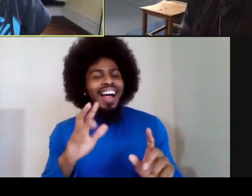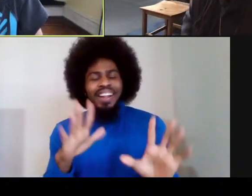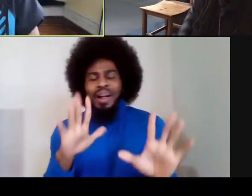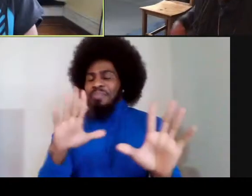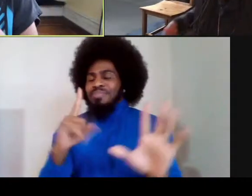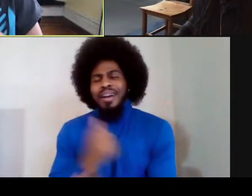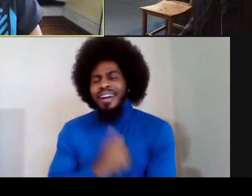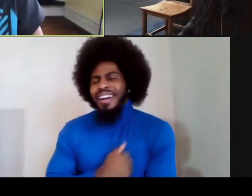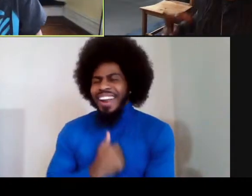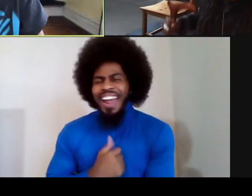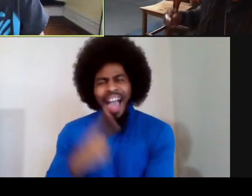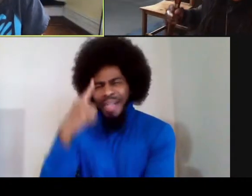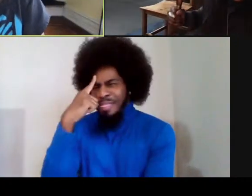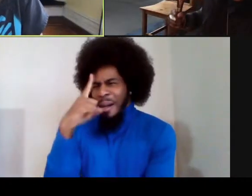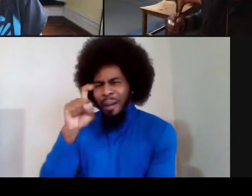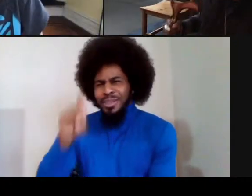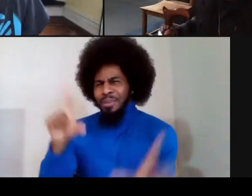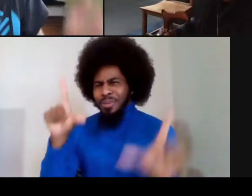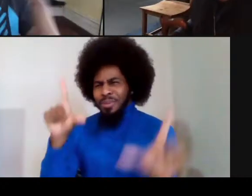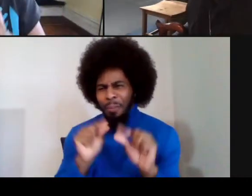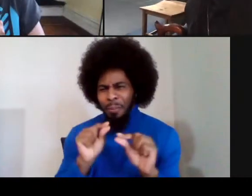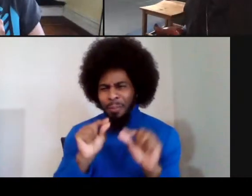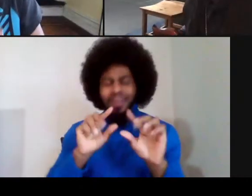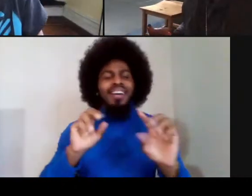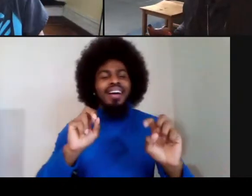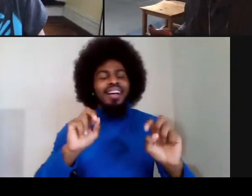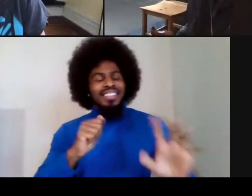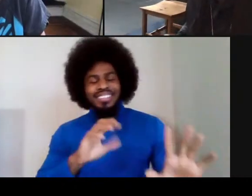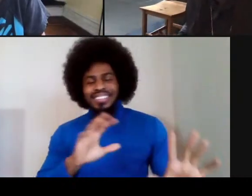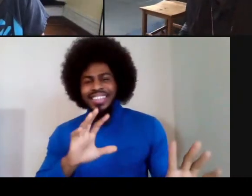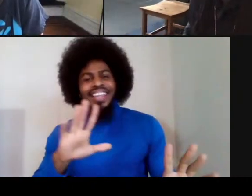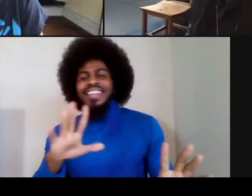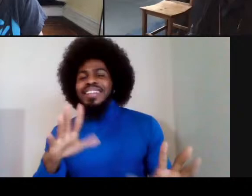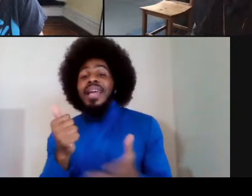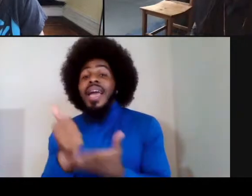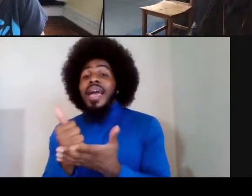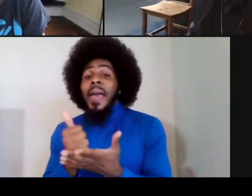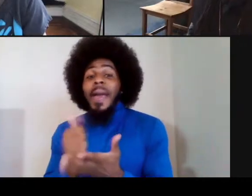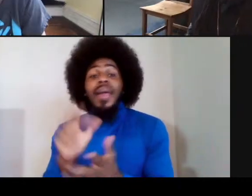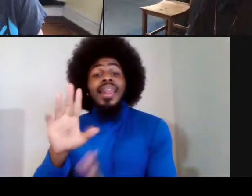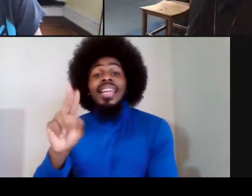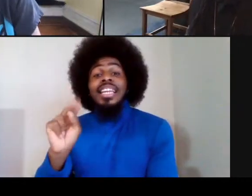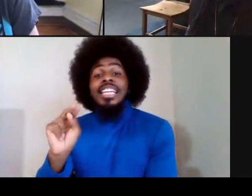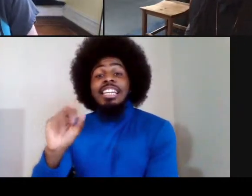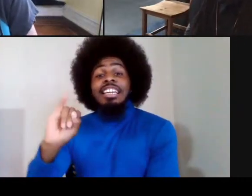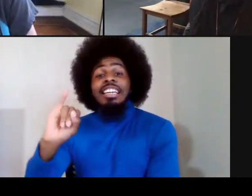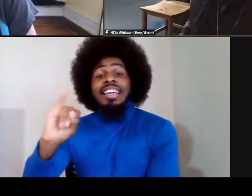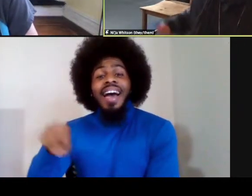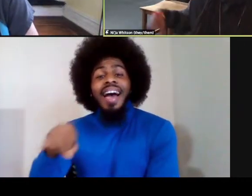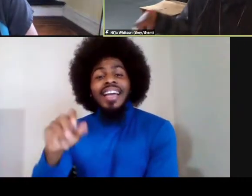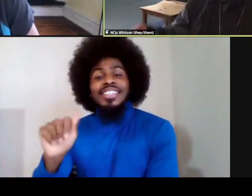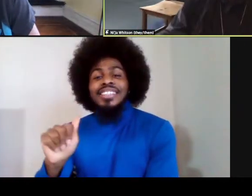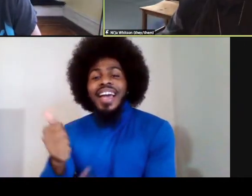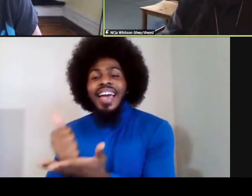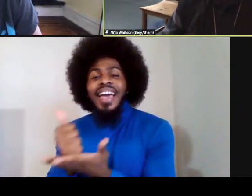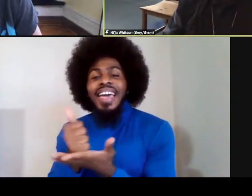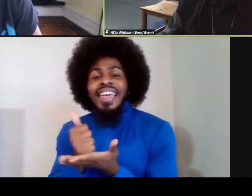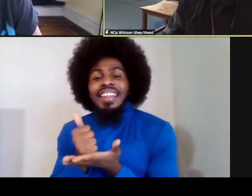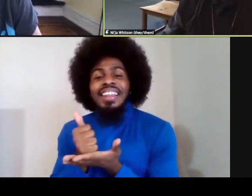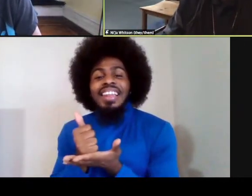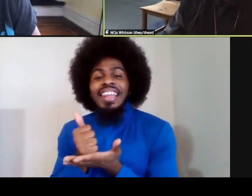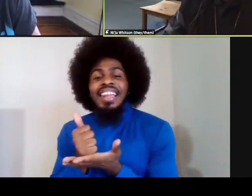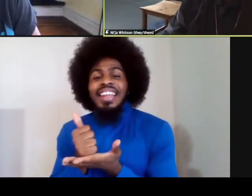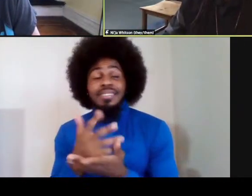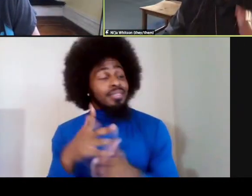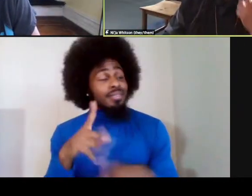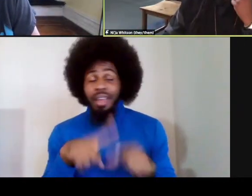sorry. I'm sorry. Nyjah, I was trying help to me out. Help me I'm out, sorry. Nyjah. Ain't no wrangling, Adia. I can't